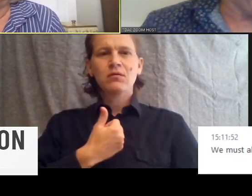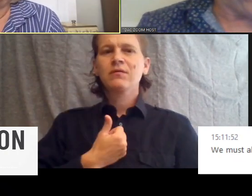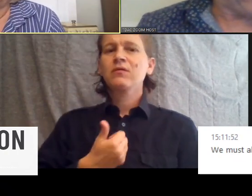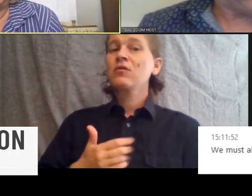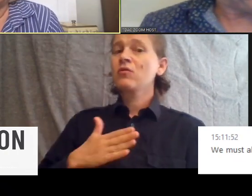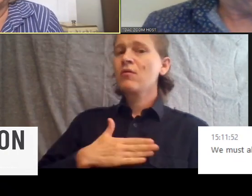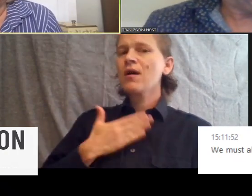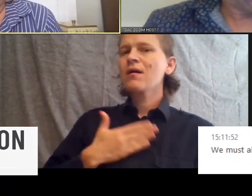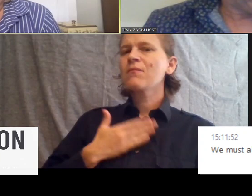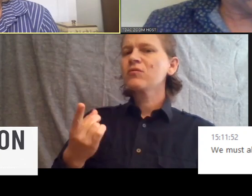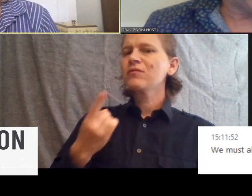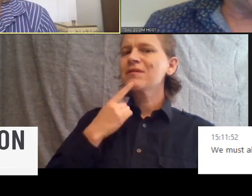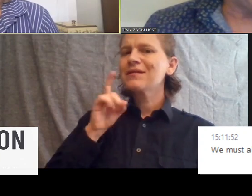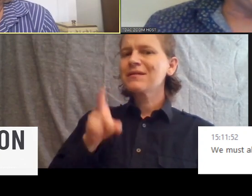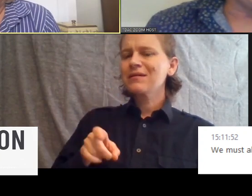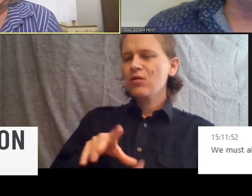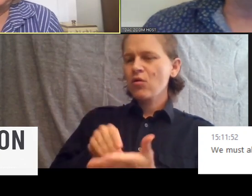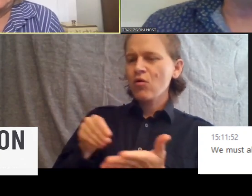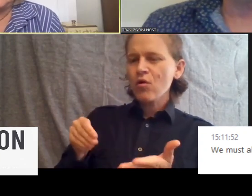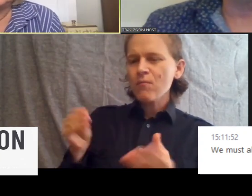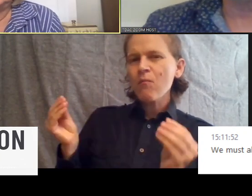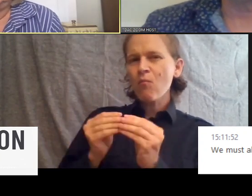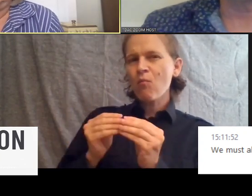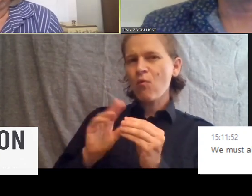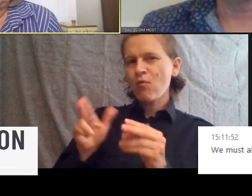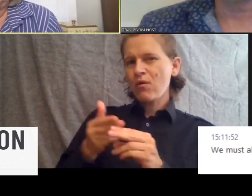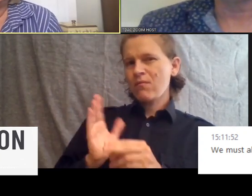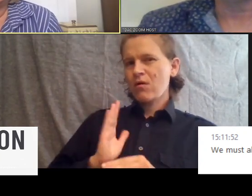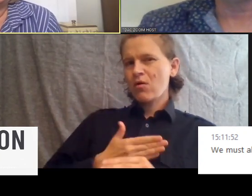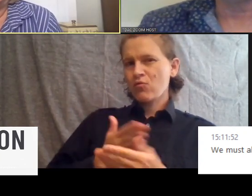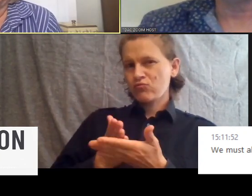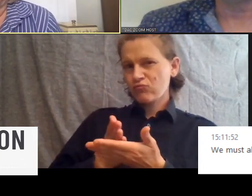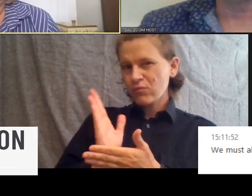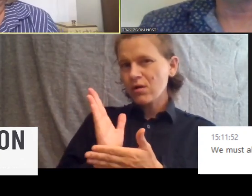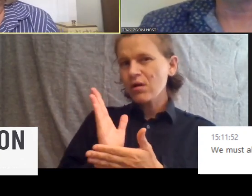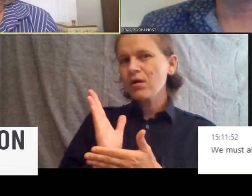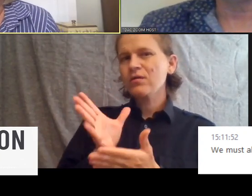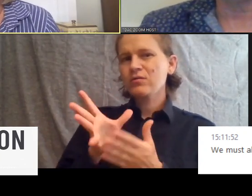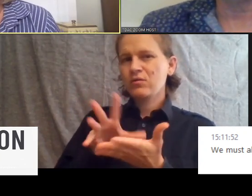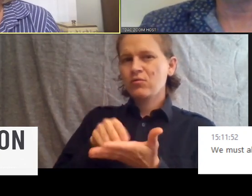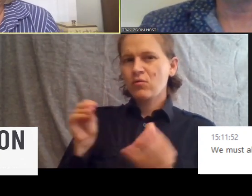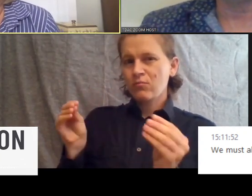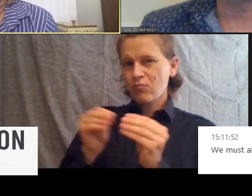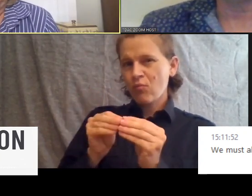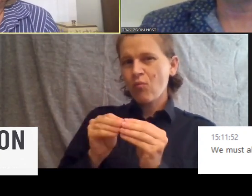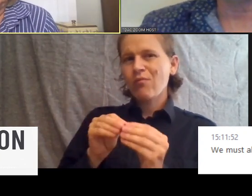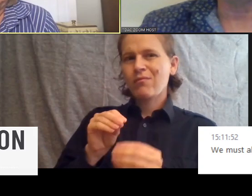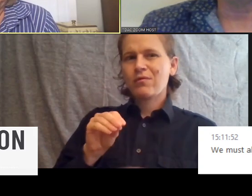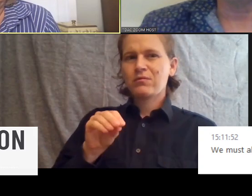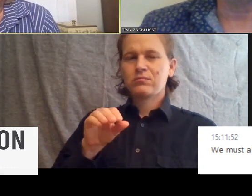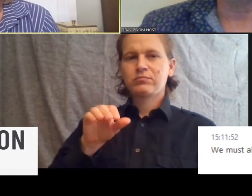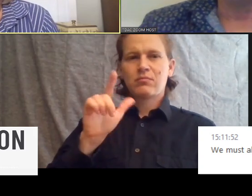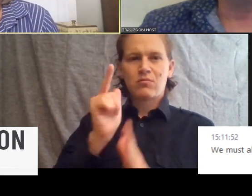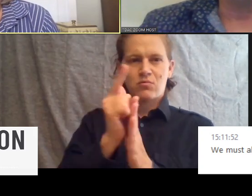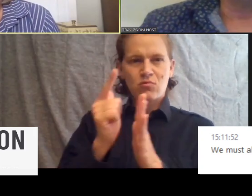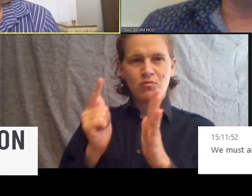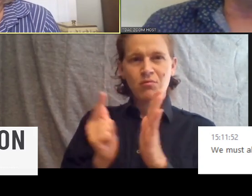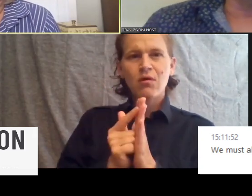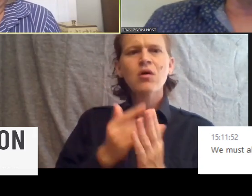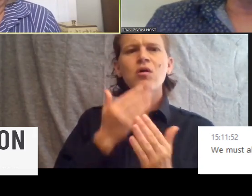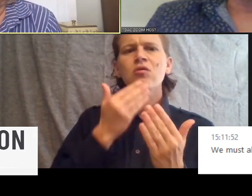rights and more about the Americans with Disabilities Act. And a place to do that is the Southeast ADA